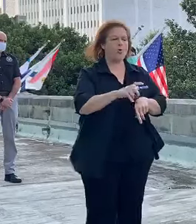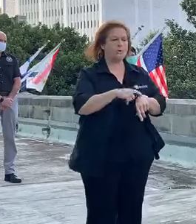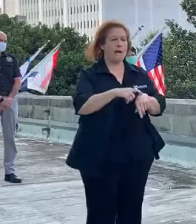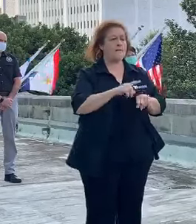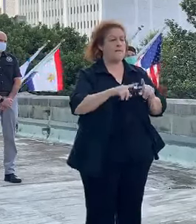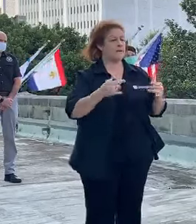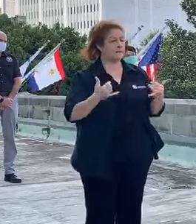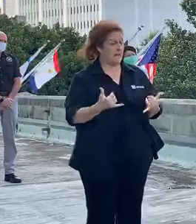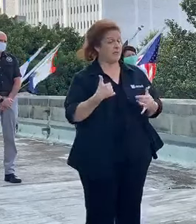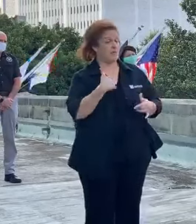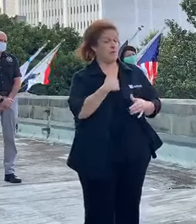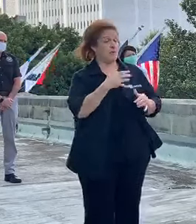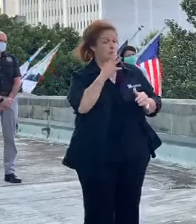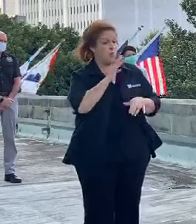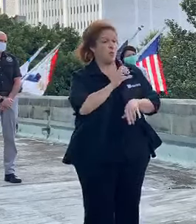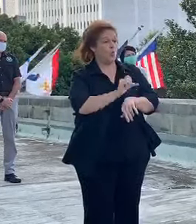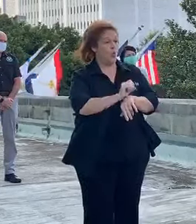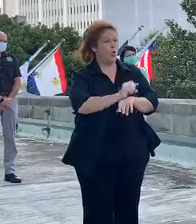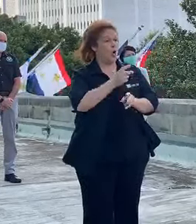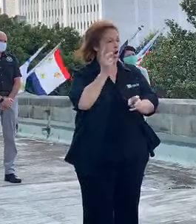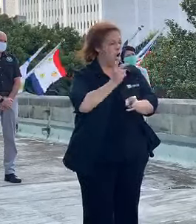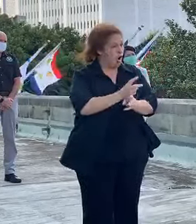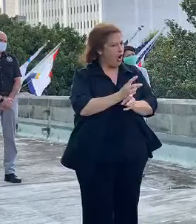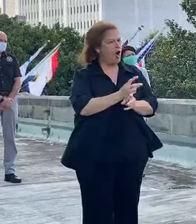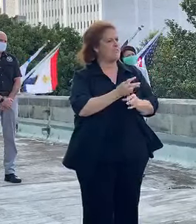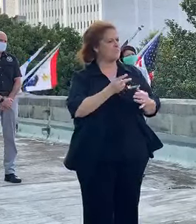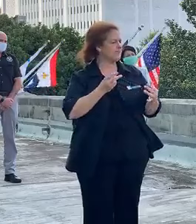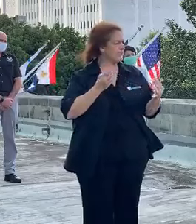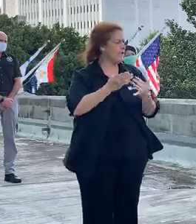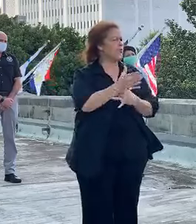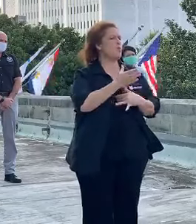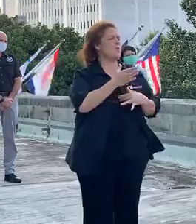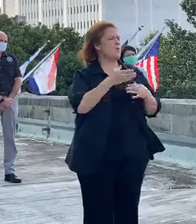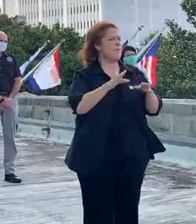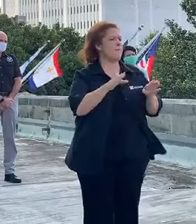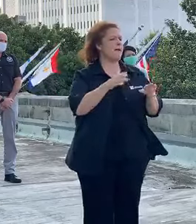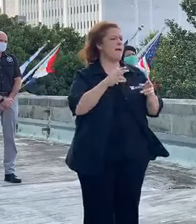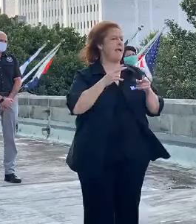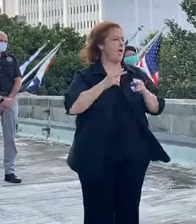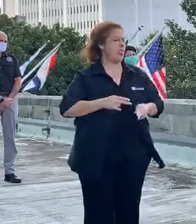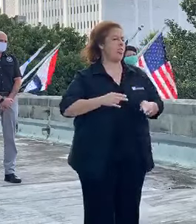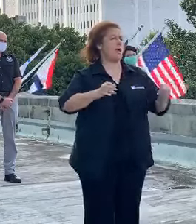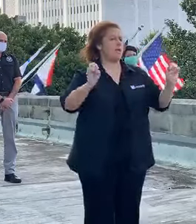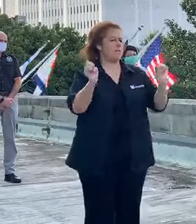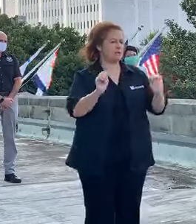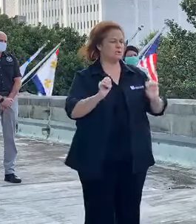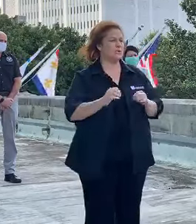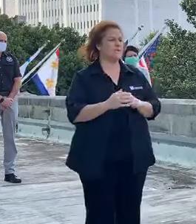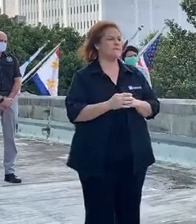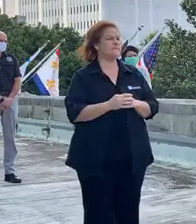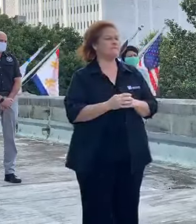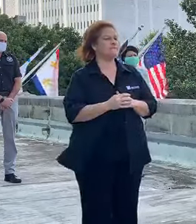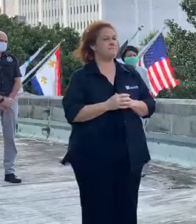we will continue to work hard to get through this public health emergency. Thank you.